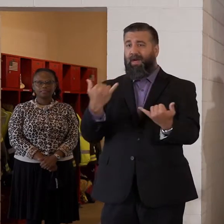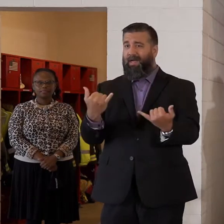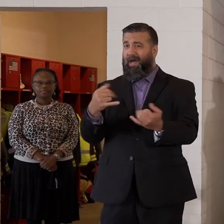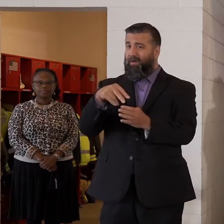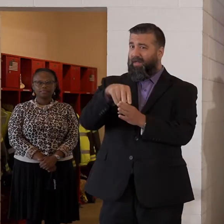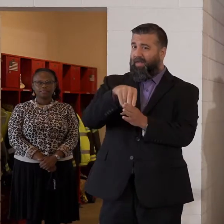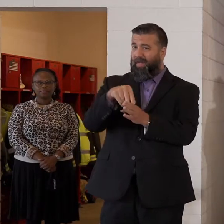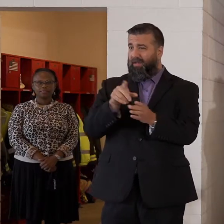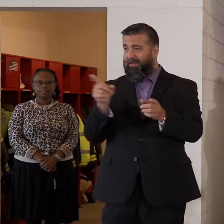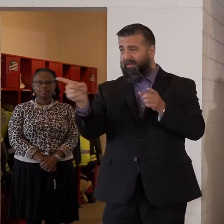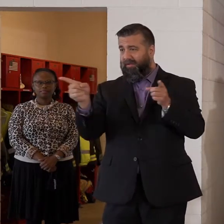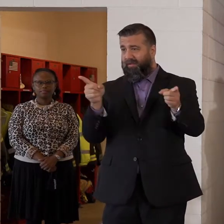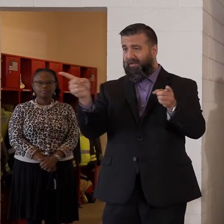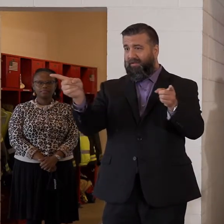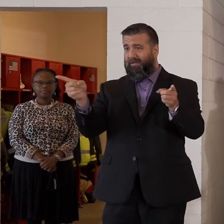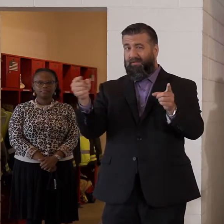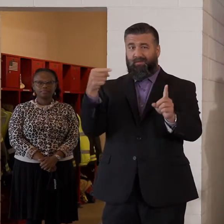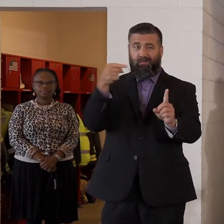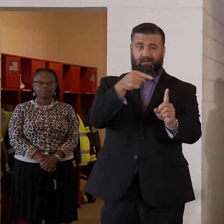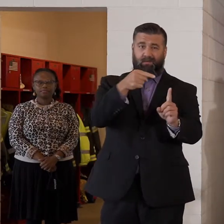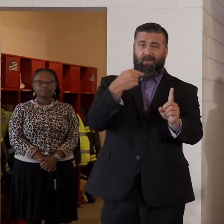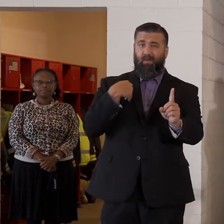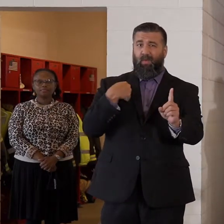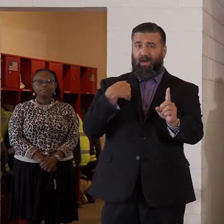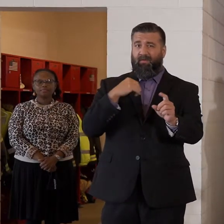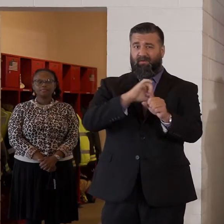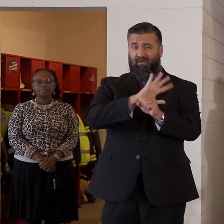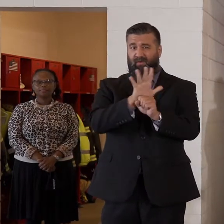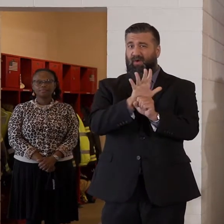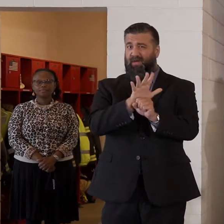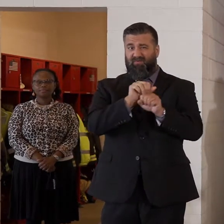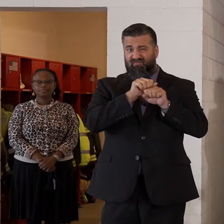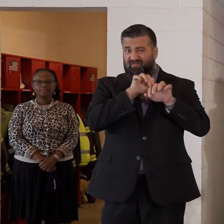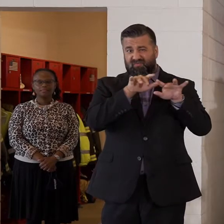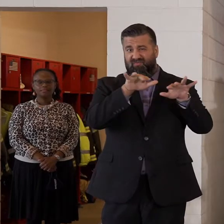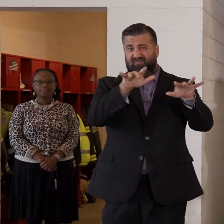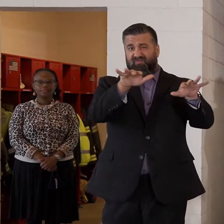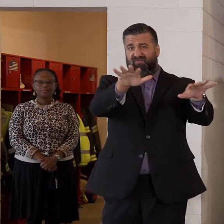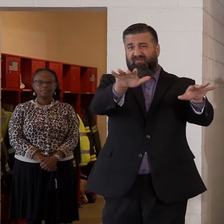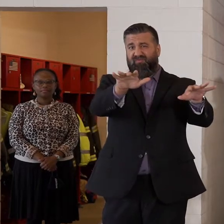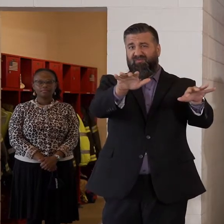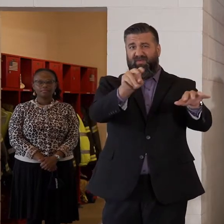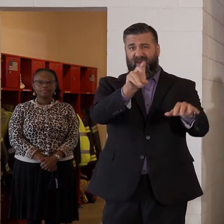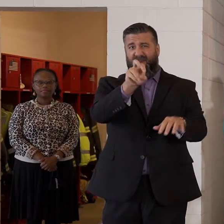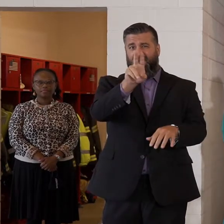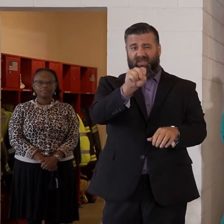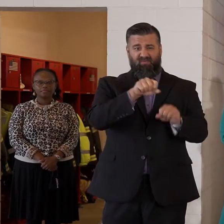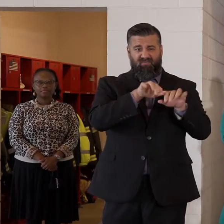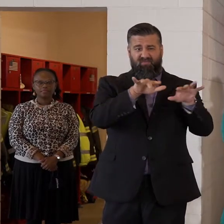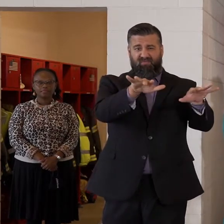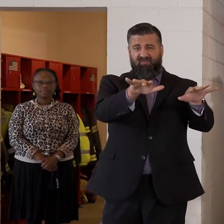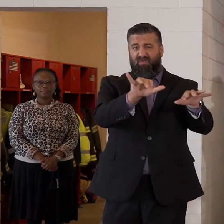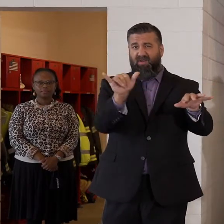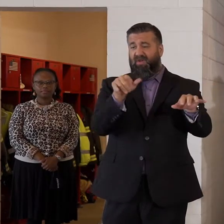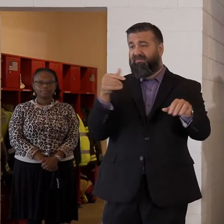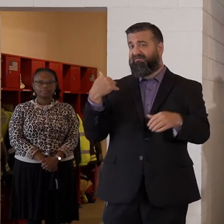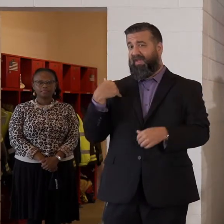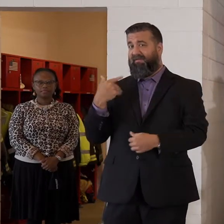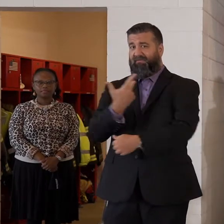crossroads. We have a raging variant of a deadly virus and a vaccine that can prevent serious